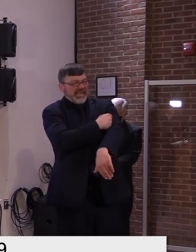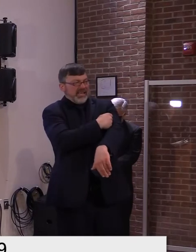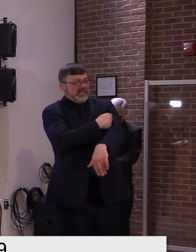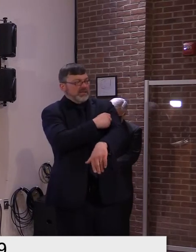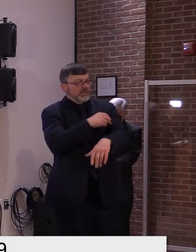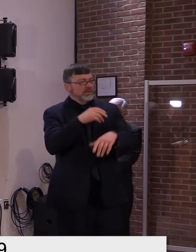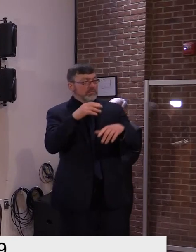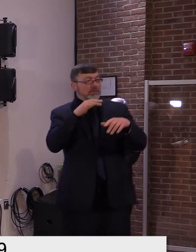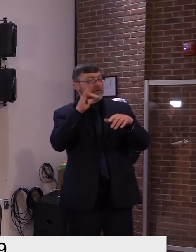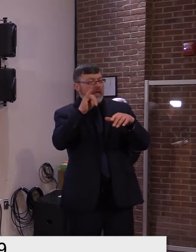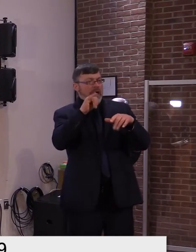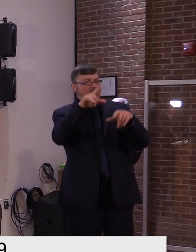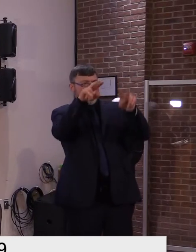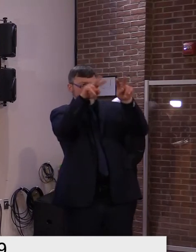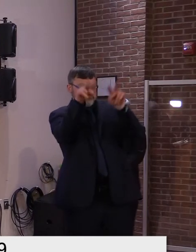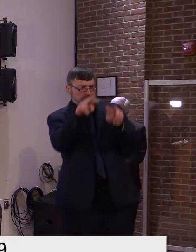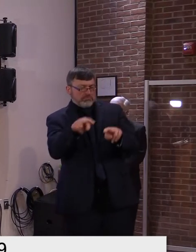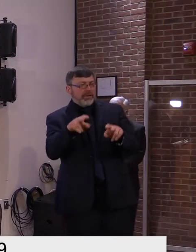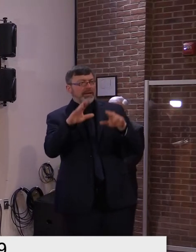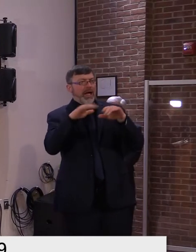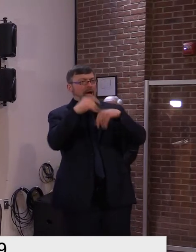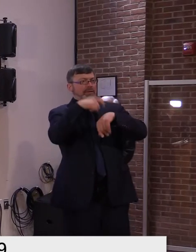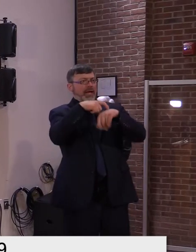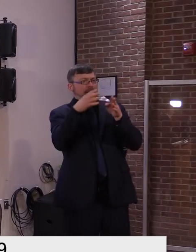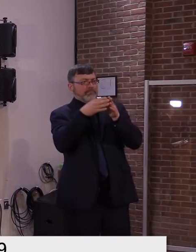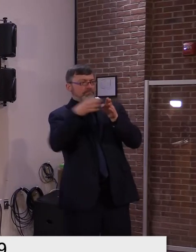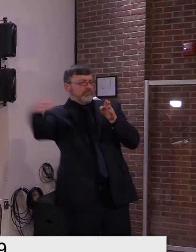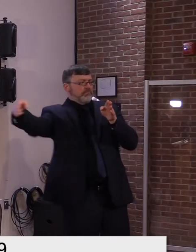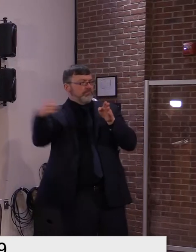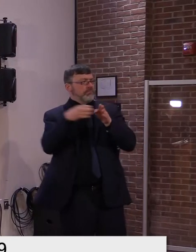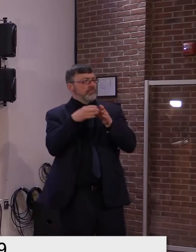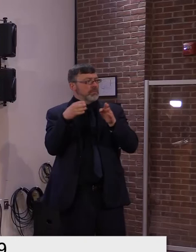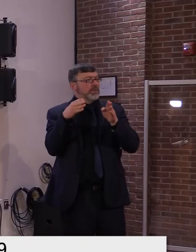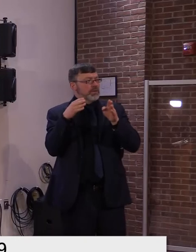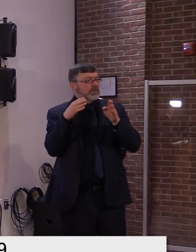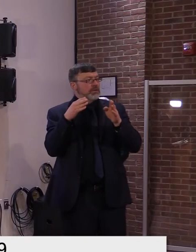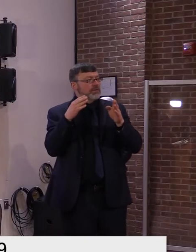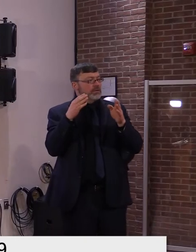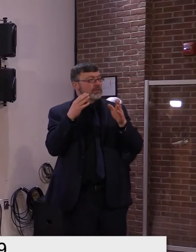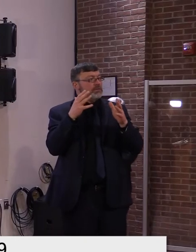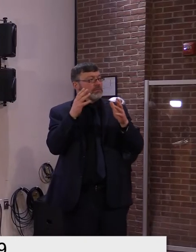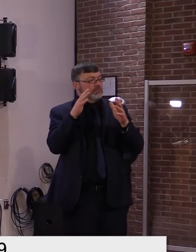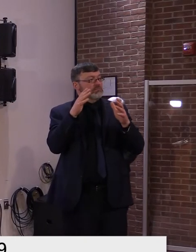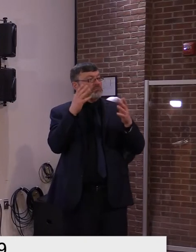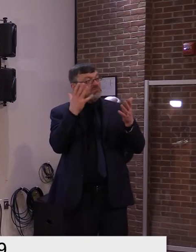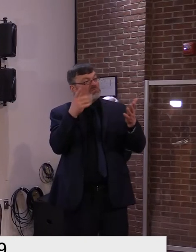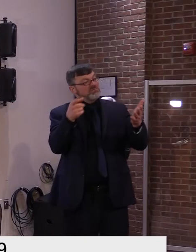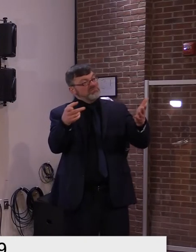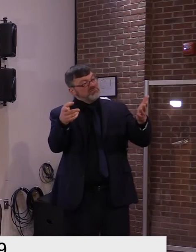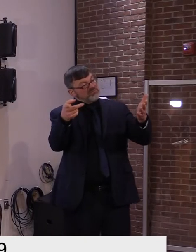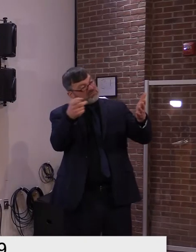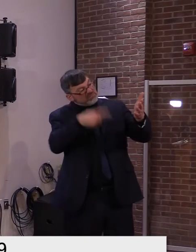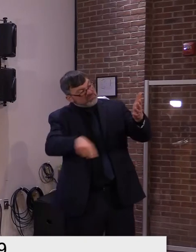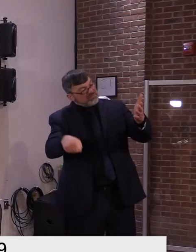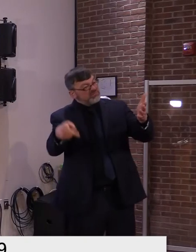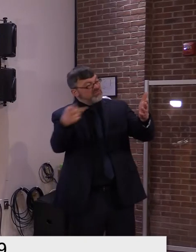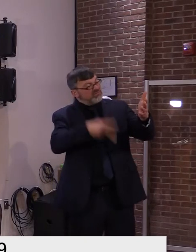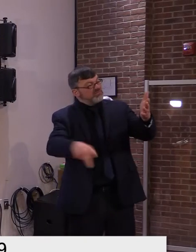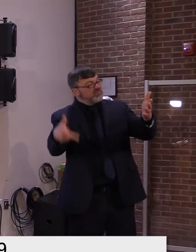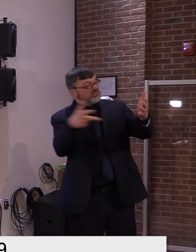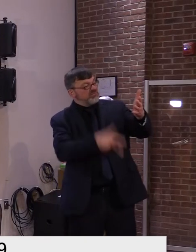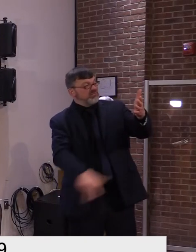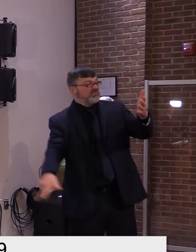that to happen. And then the following week or two, within the next 2 weeks, by the first week in